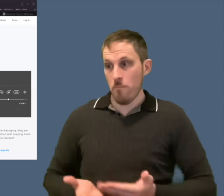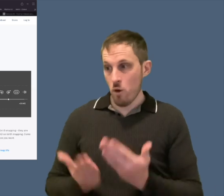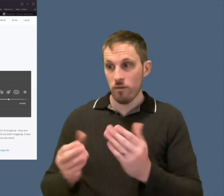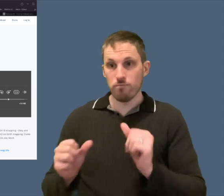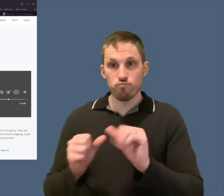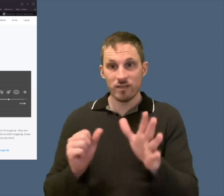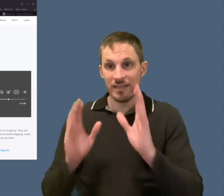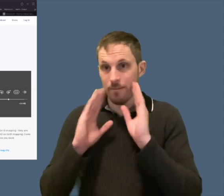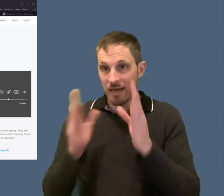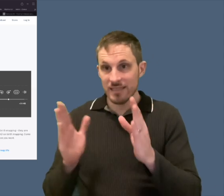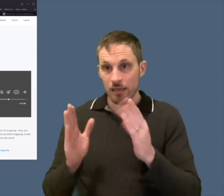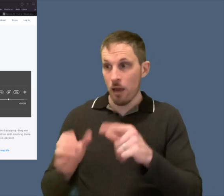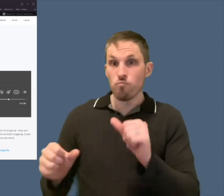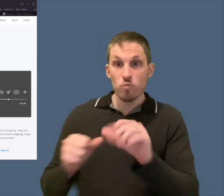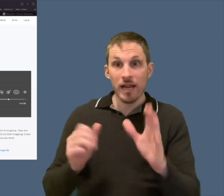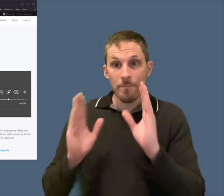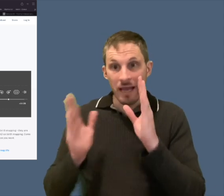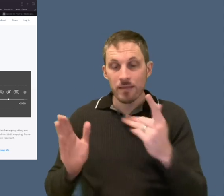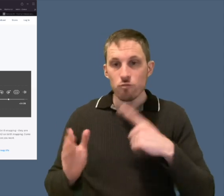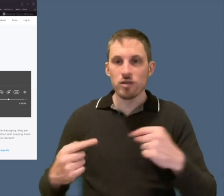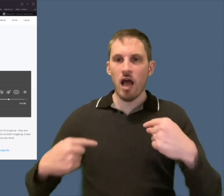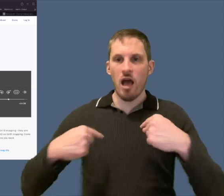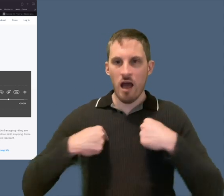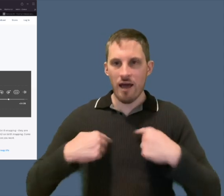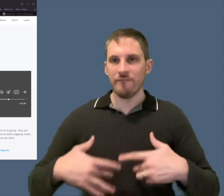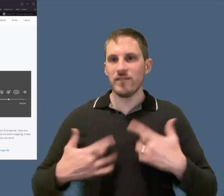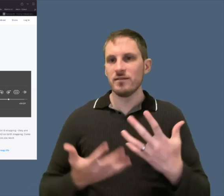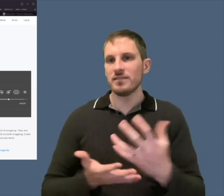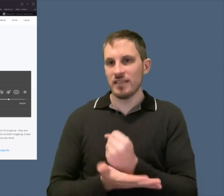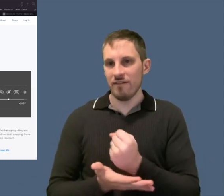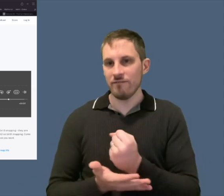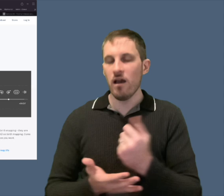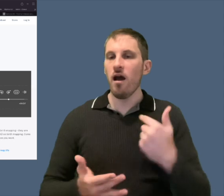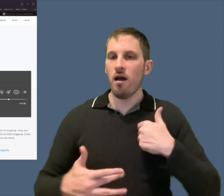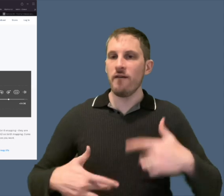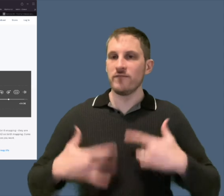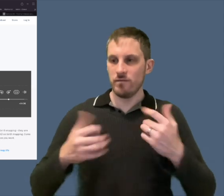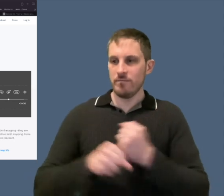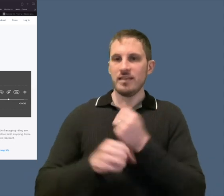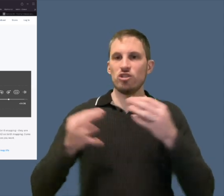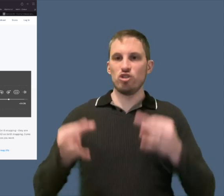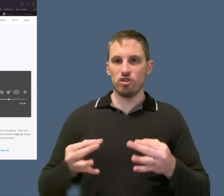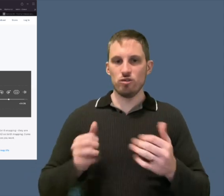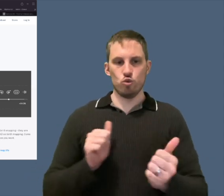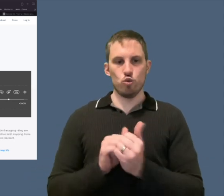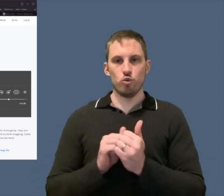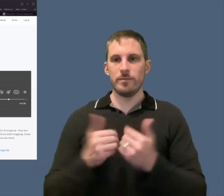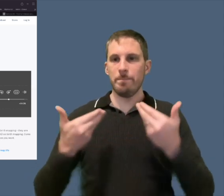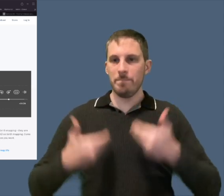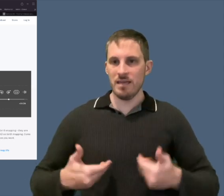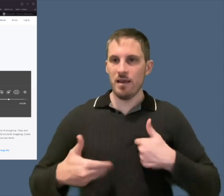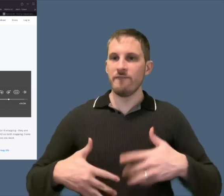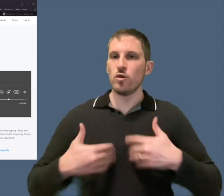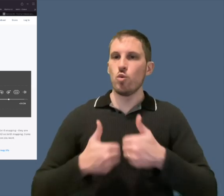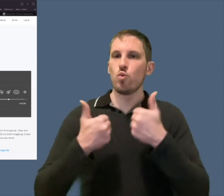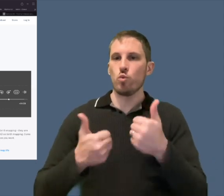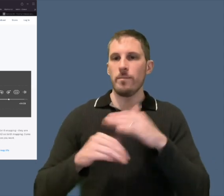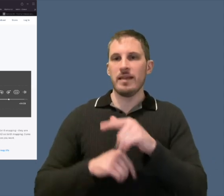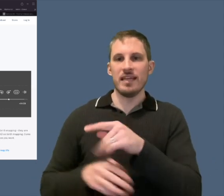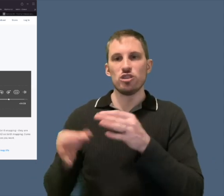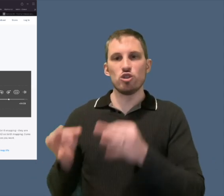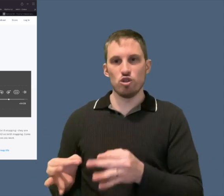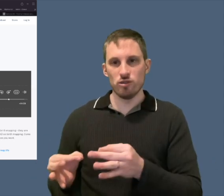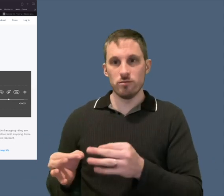brilliant and amazing because I felt safe and they were the decisions that were right for me. And I felt good about them. For other women,